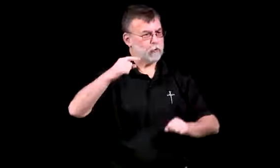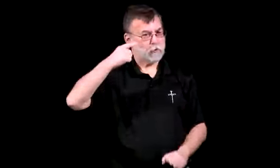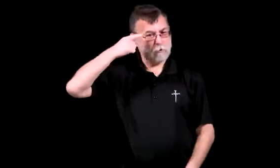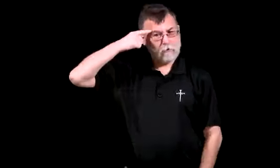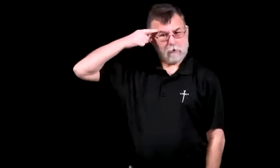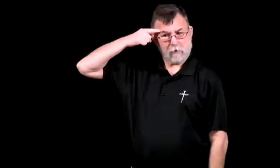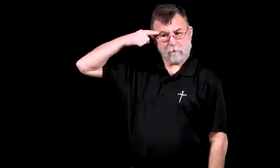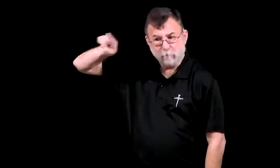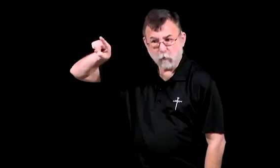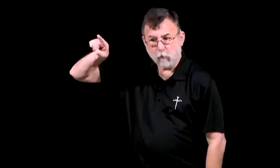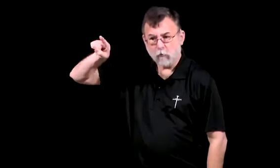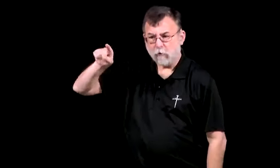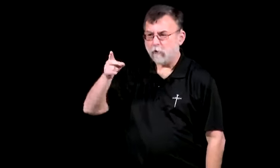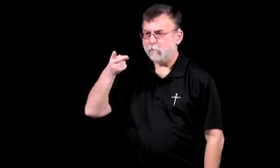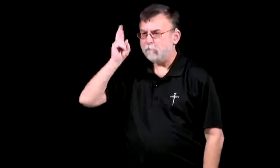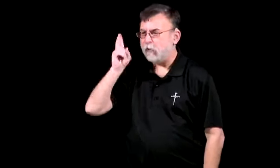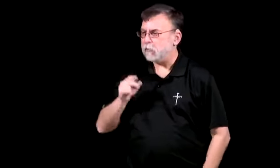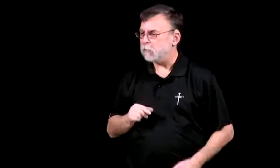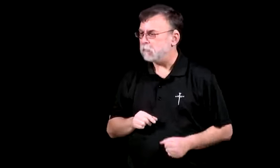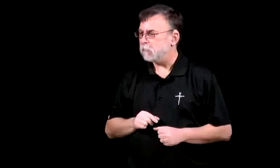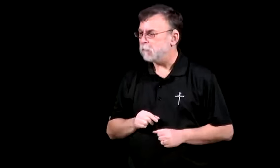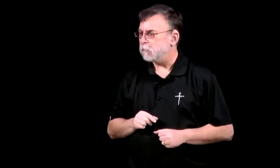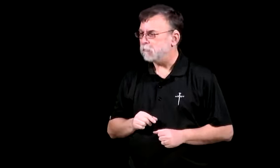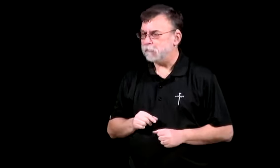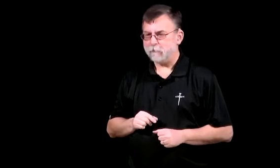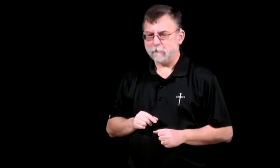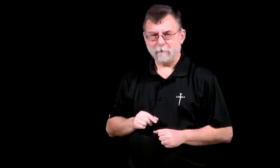So, how many of you were cheering for the Vikings?